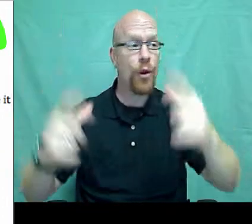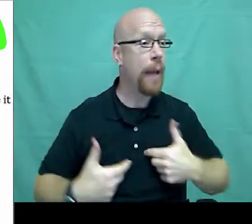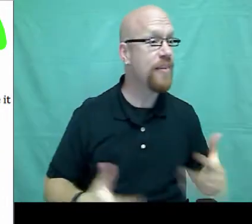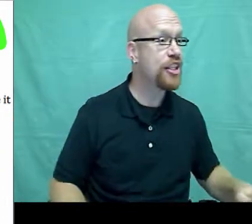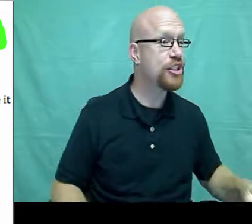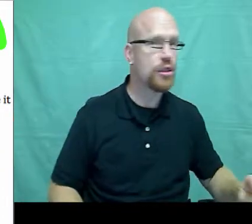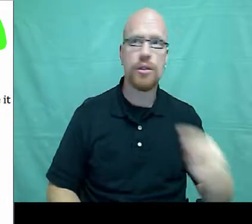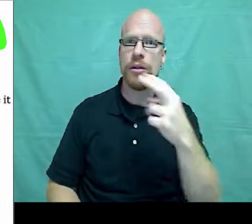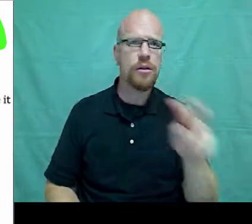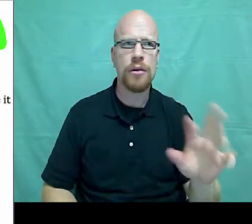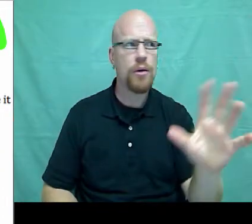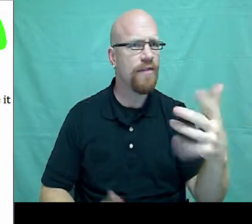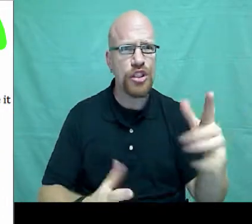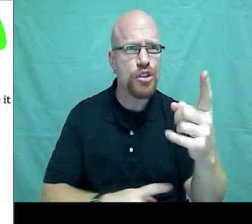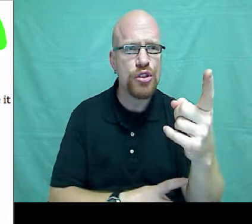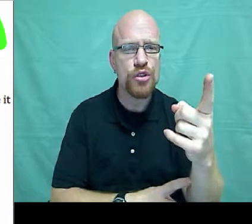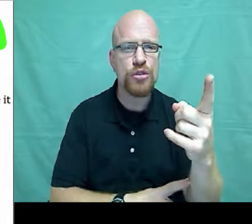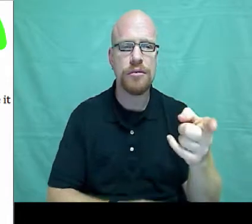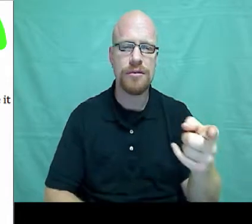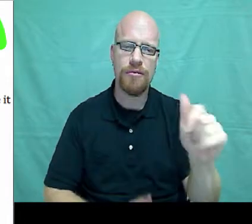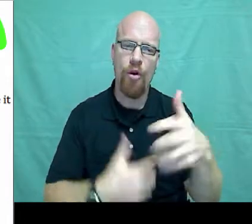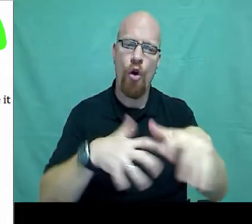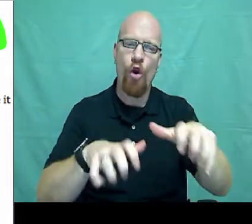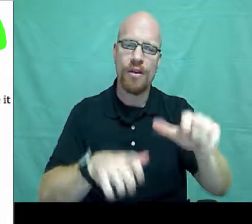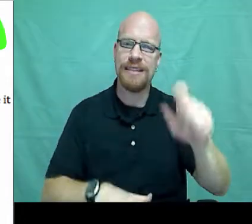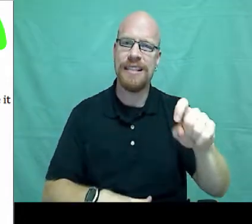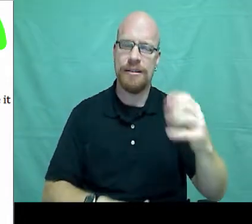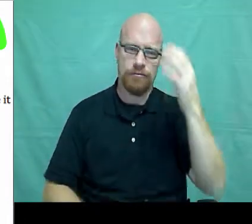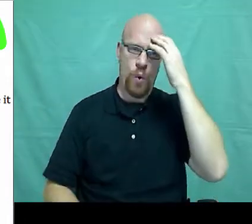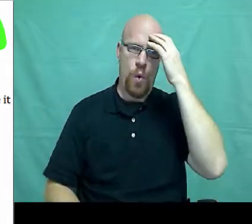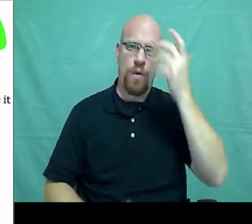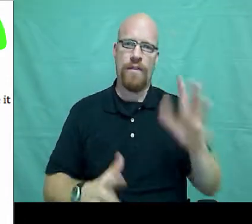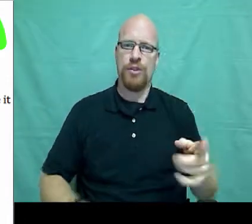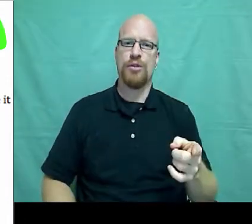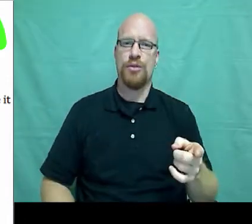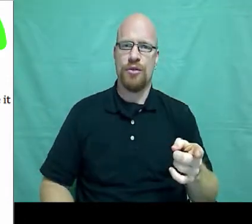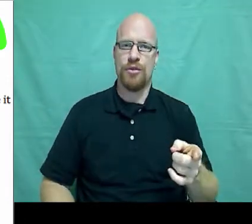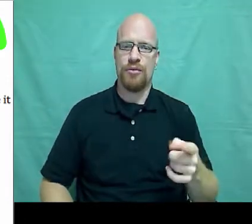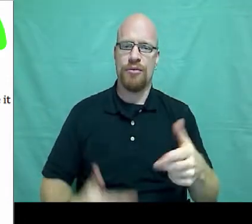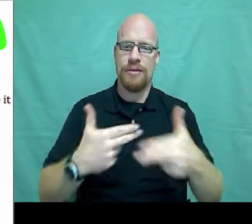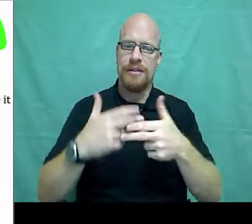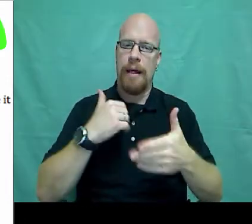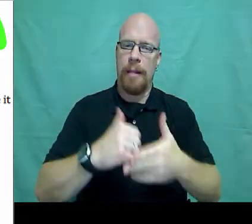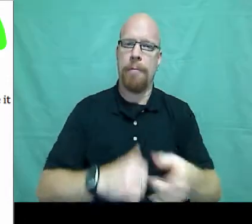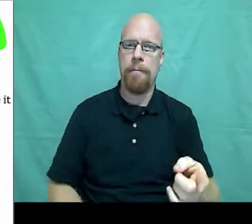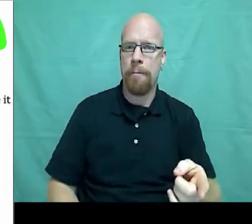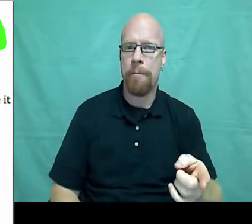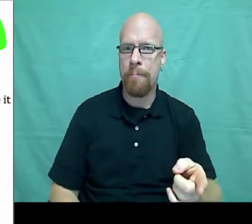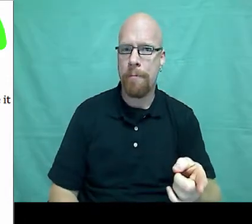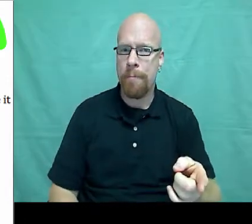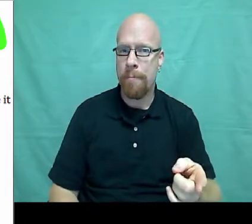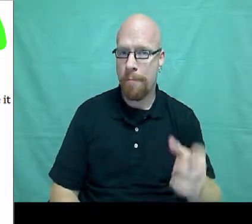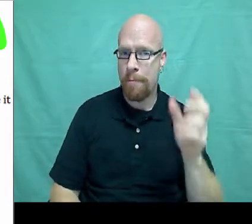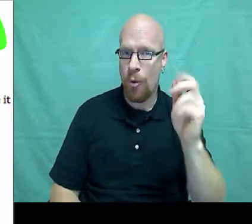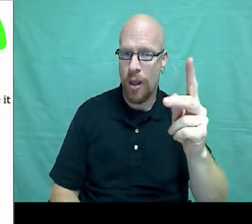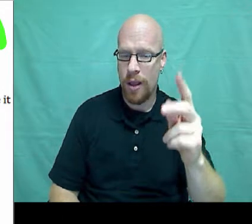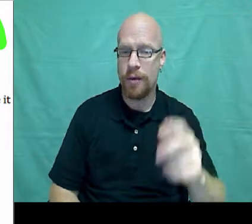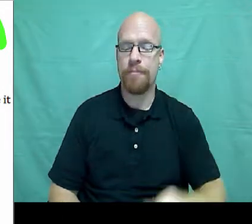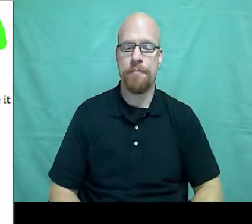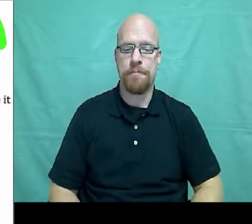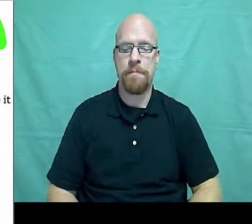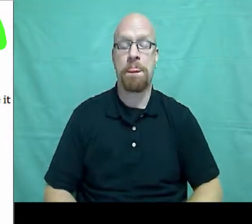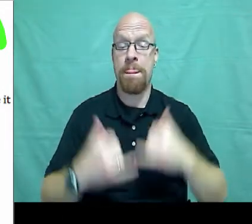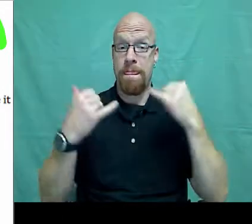clue that the presentation is finished. Don't just end on your last information slide. That's confusing for the audience. It